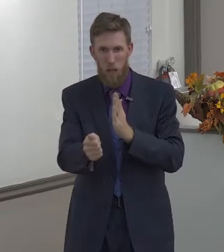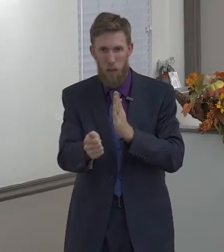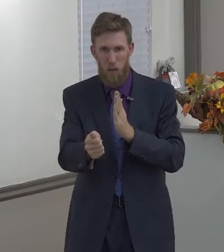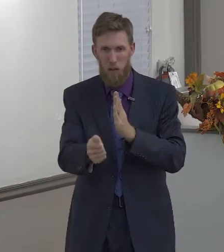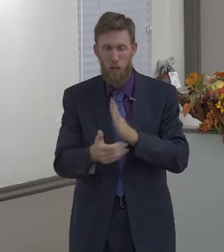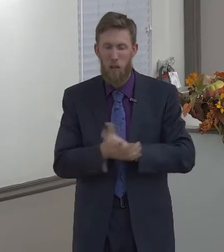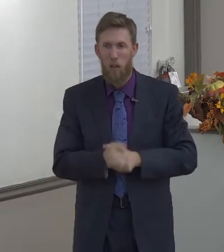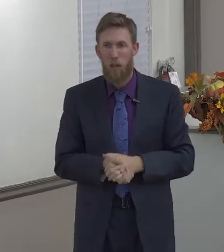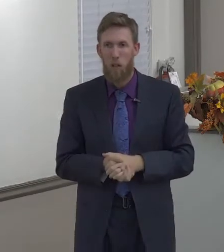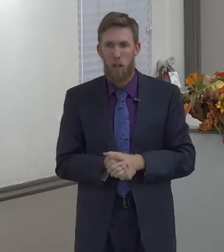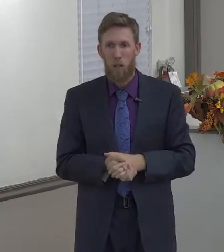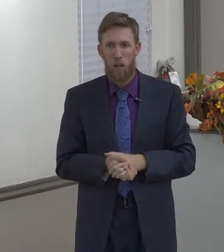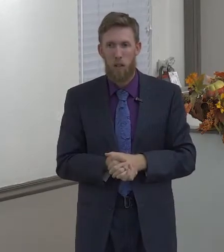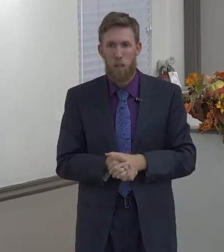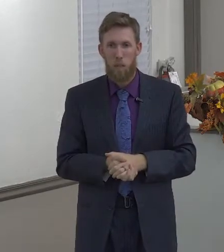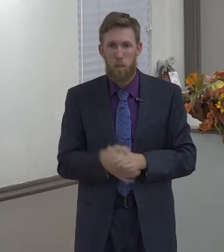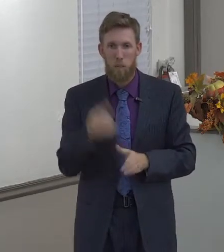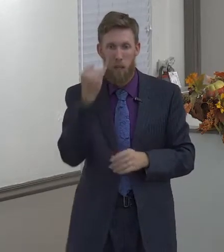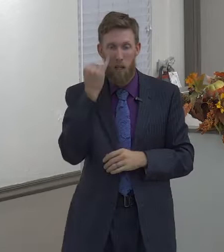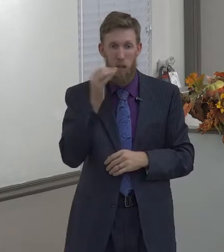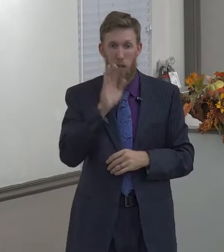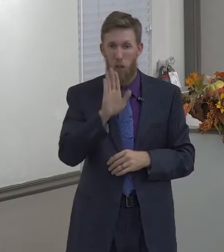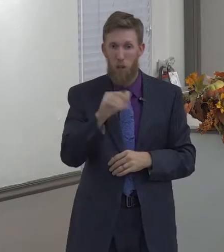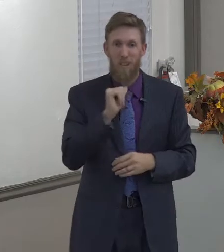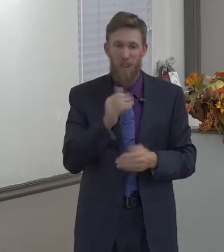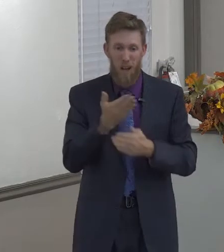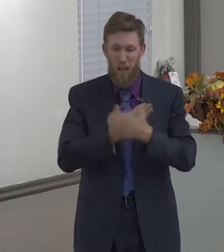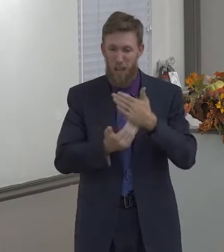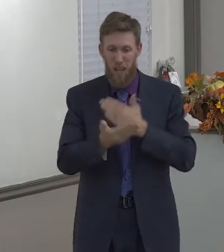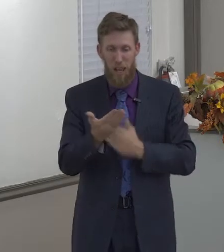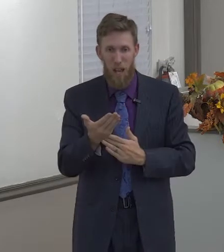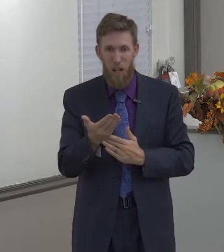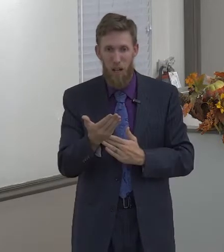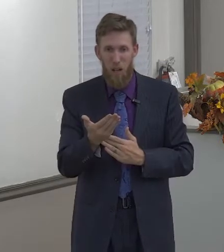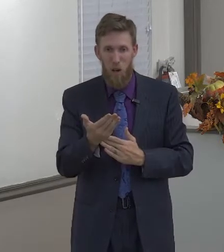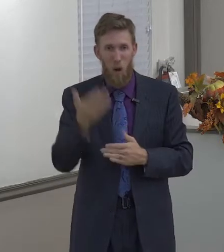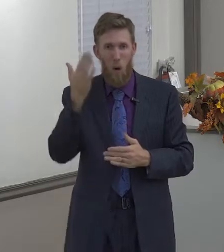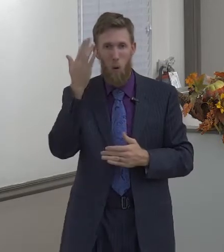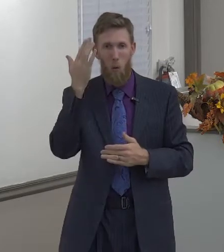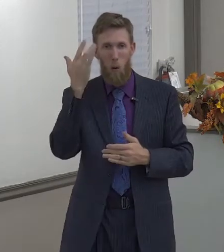yourself to the one that is? Why are you, well, I don't have that talent.